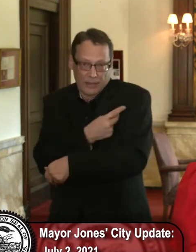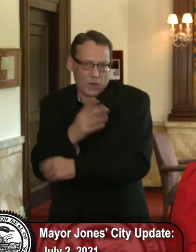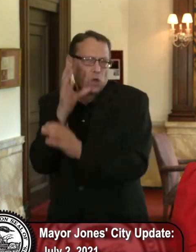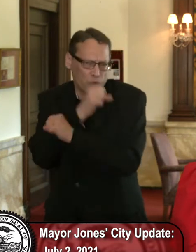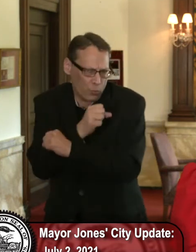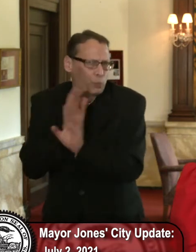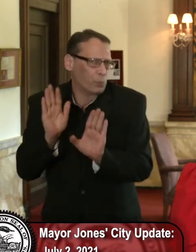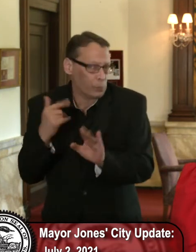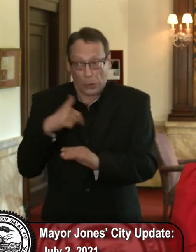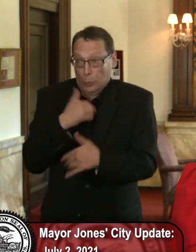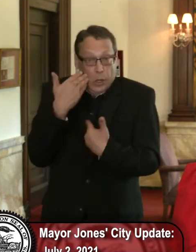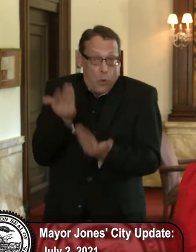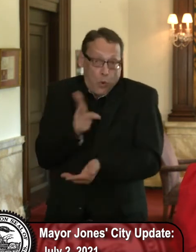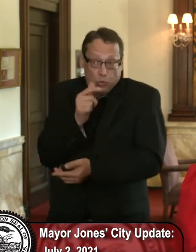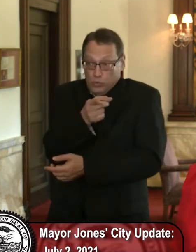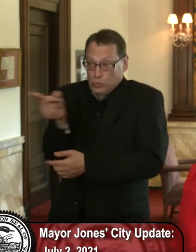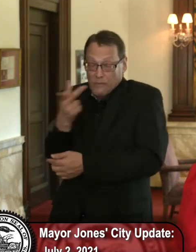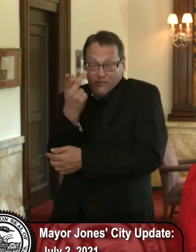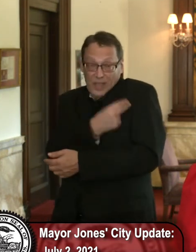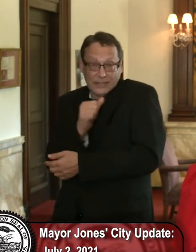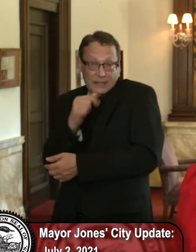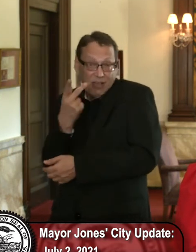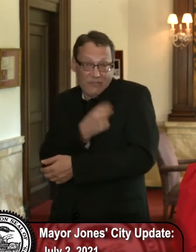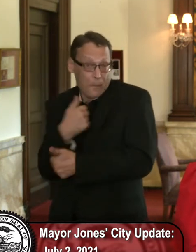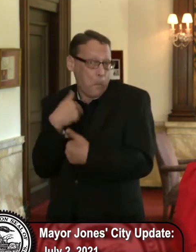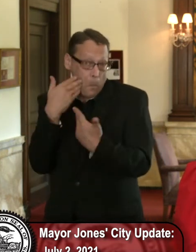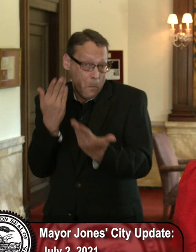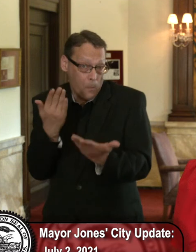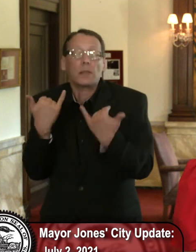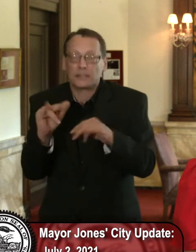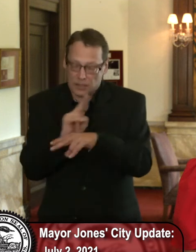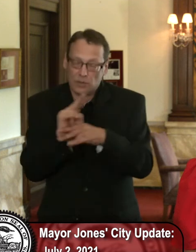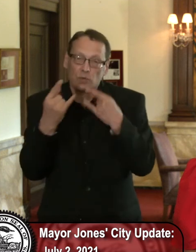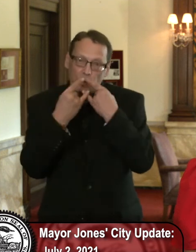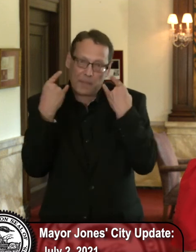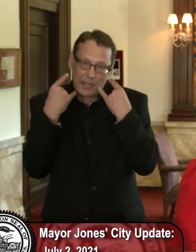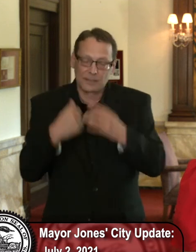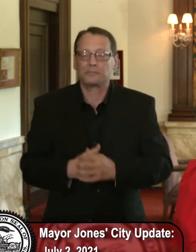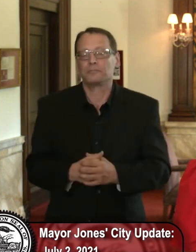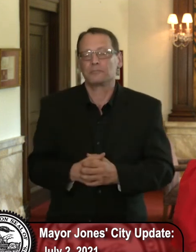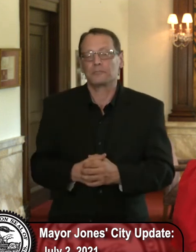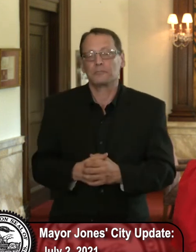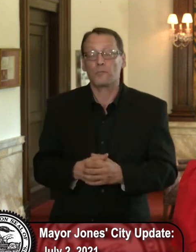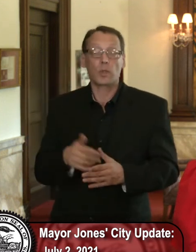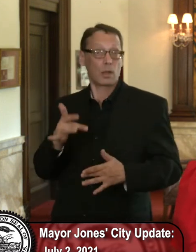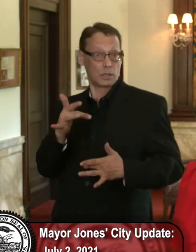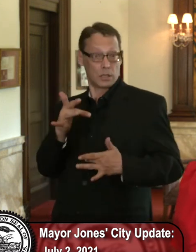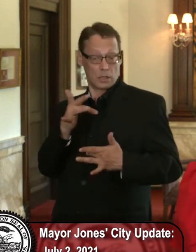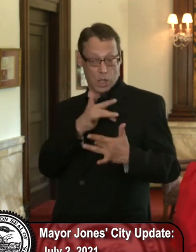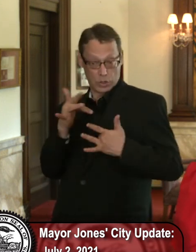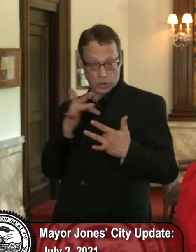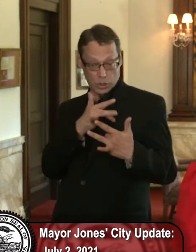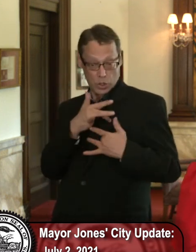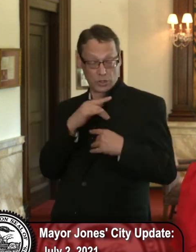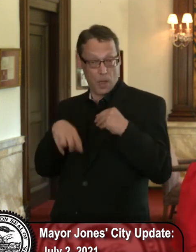protecting ourselves and protecting our loved ones. Do you have any concerns about